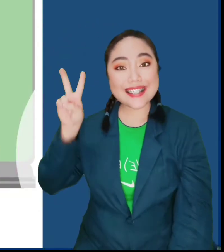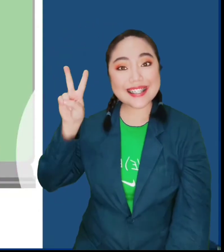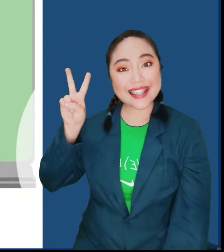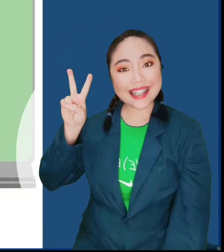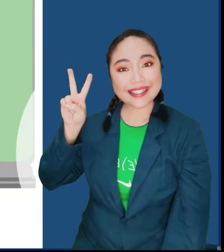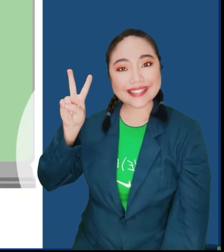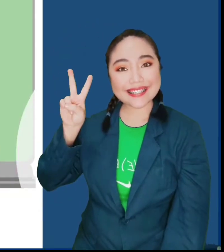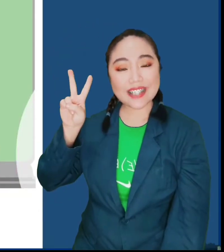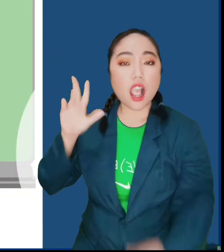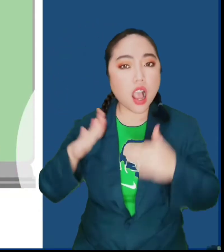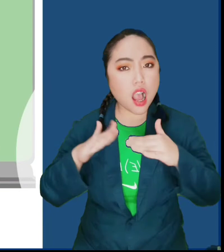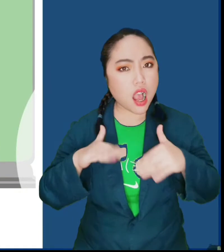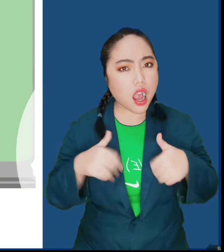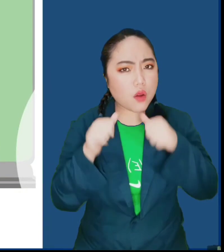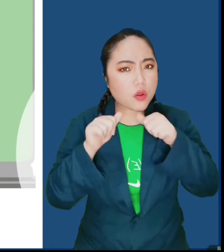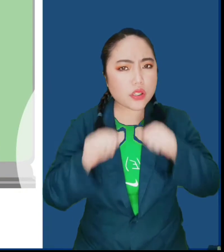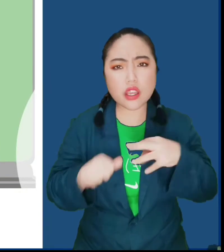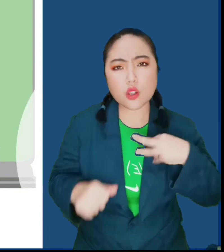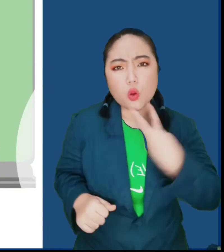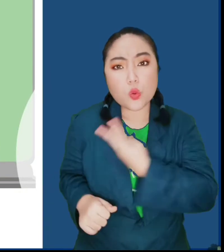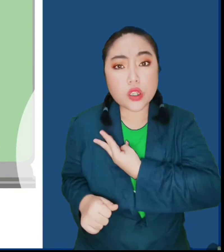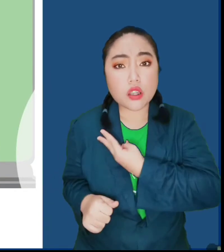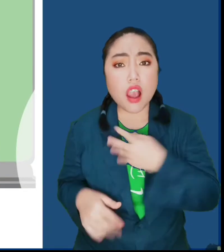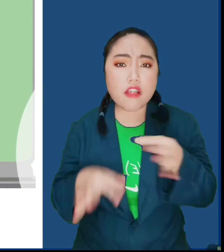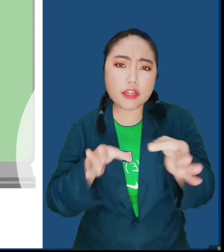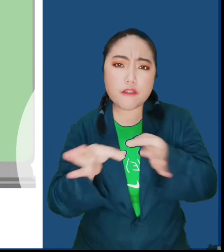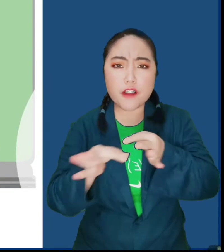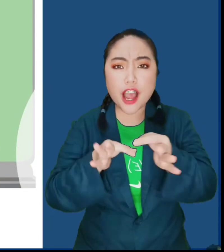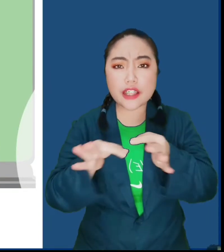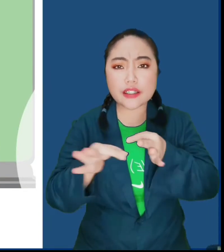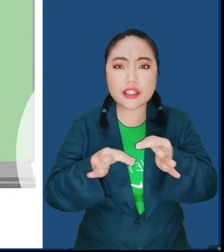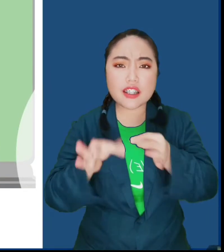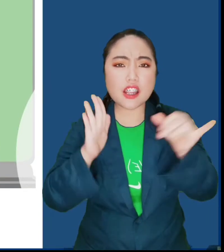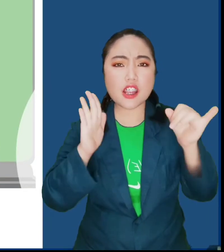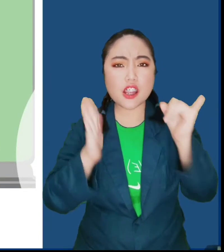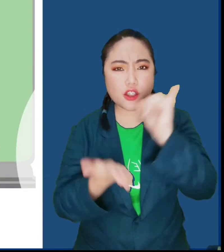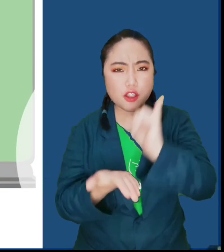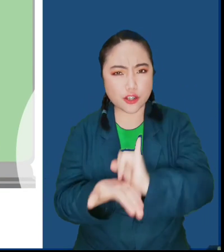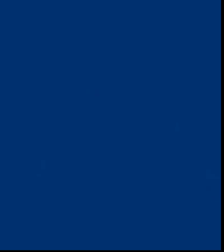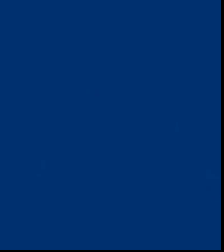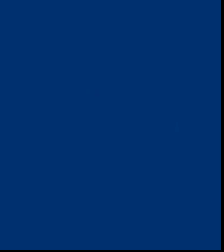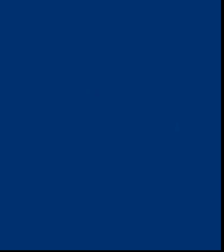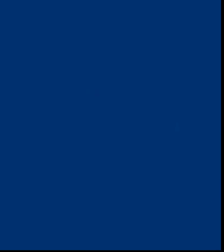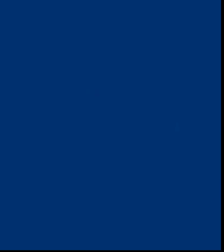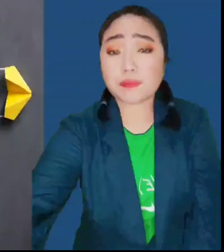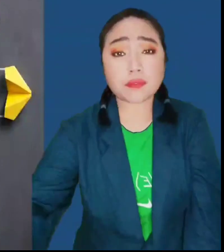Second, how can we define inertia?